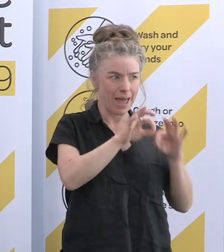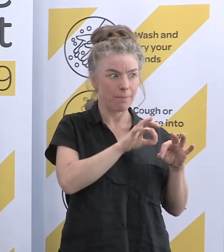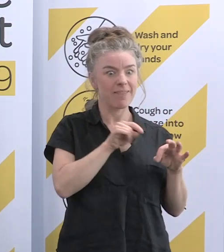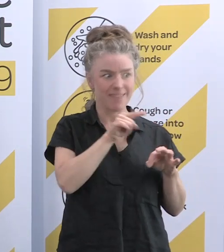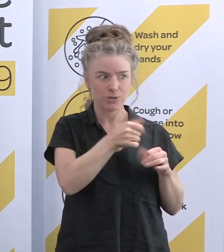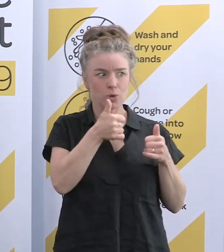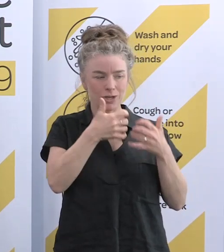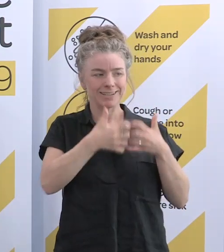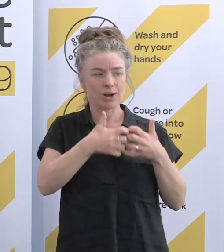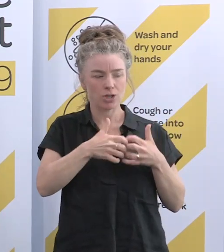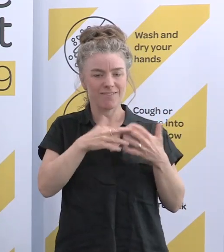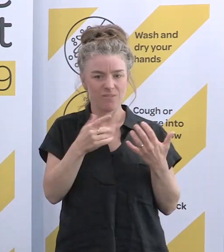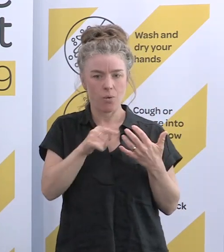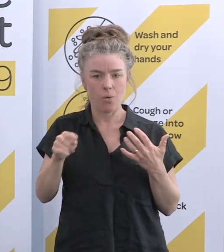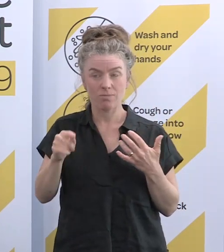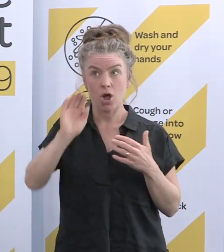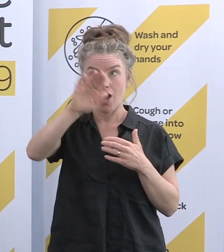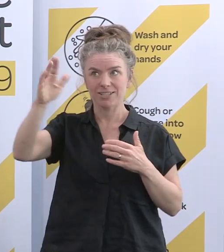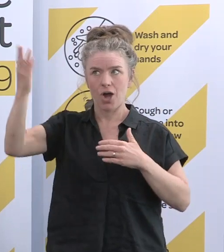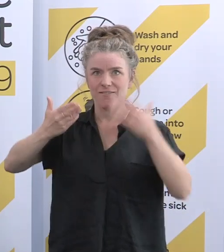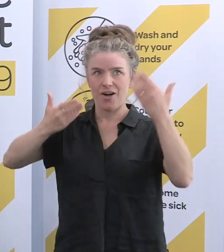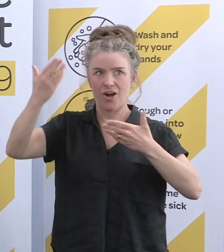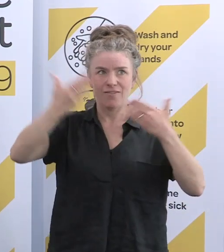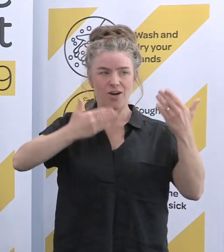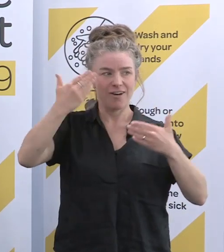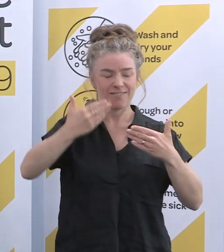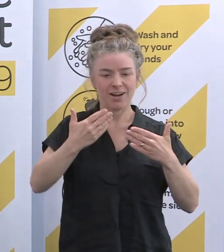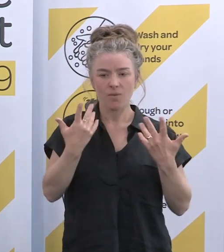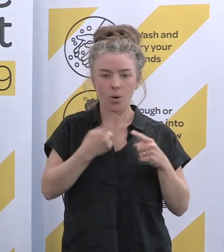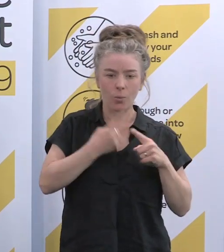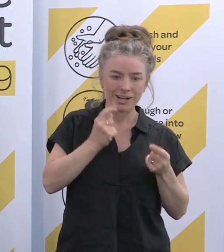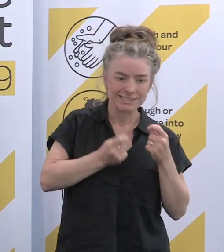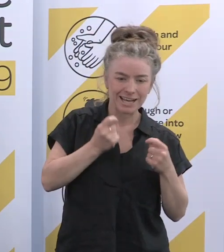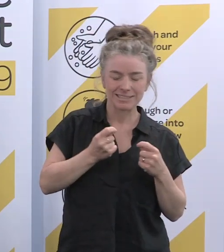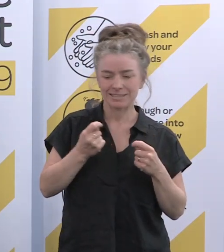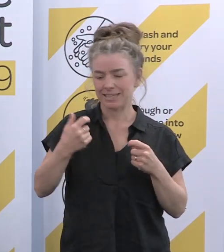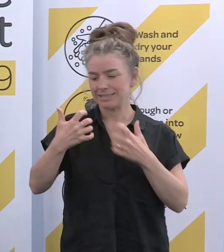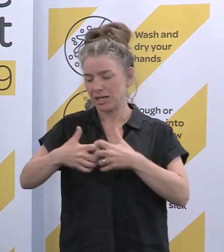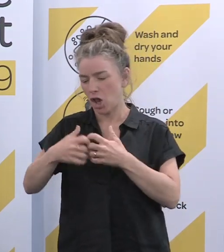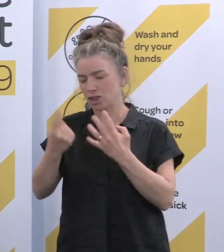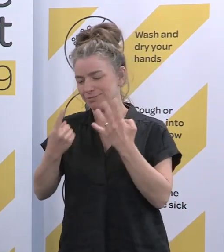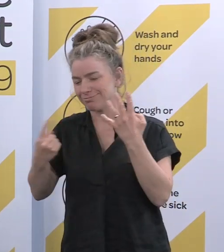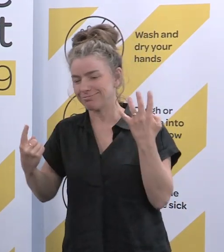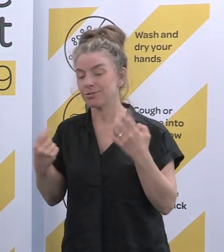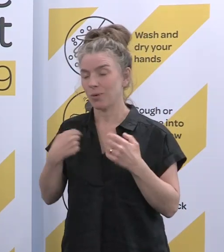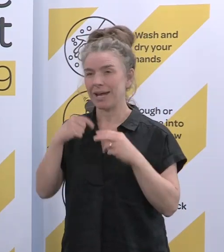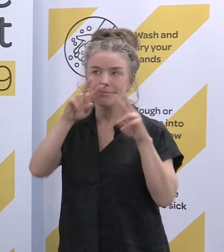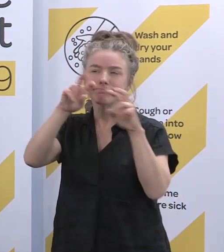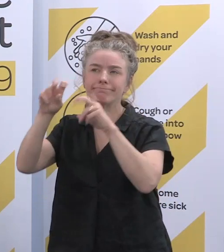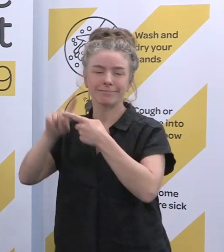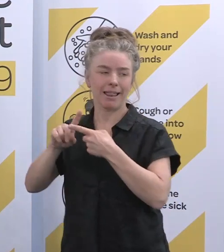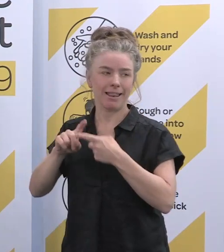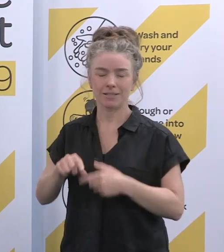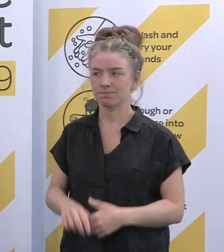got many offers from overseas for different testing options, and we're looking at all of them. Nothing's off the table. So what work is